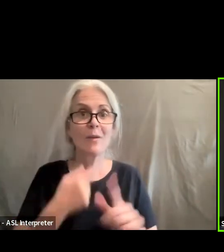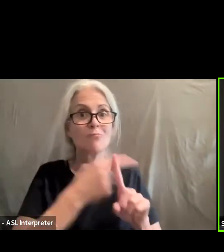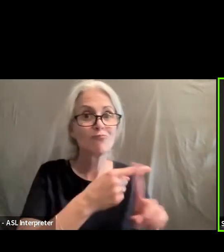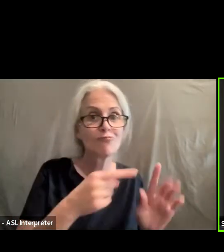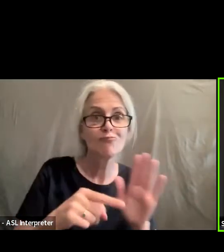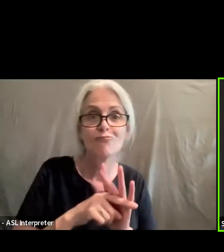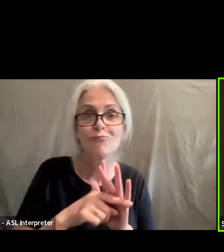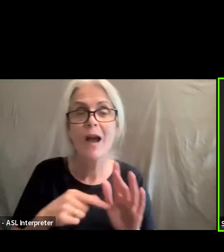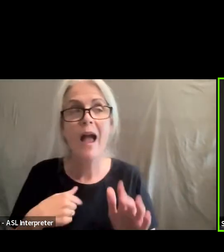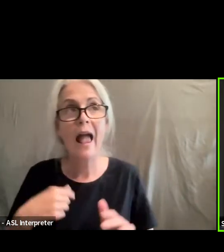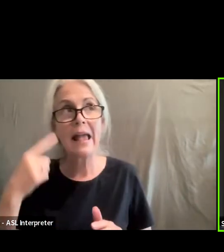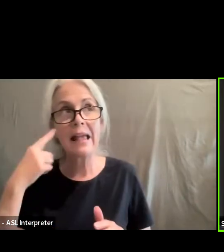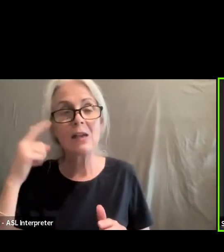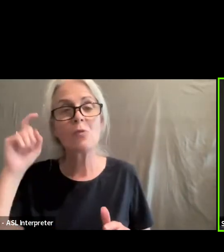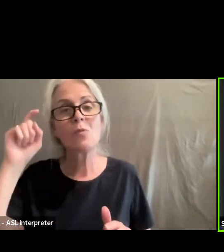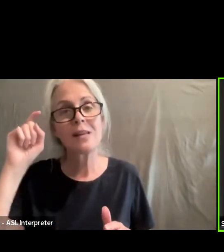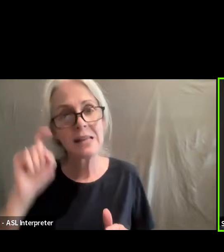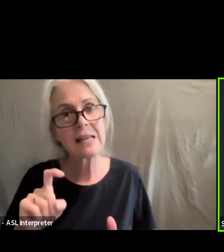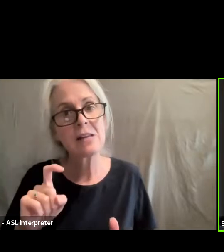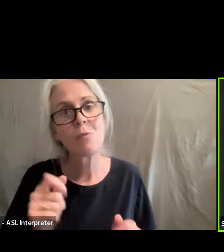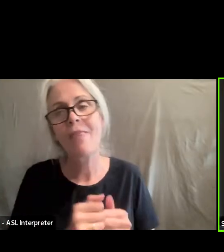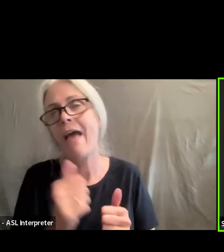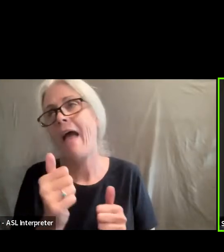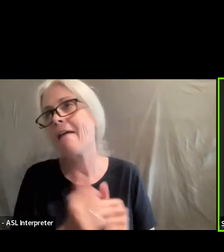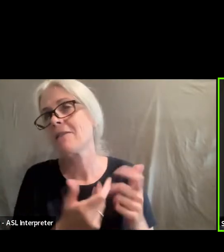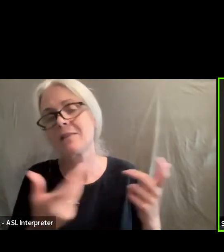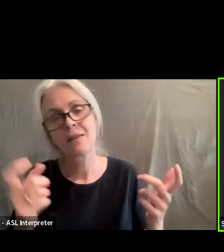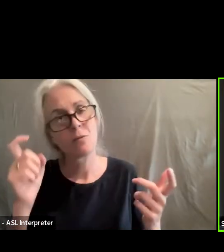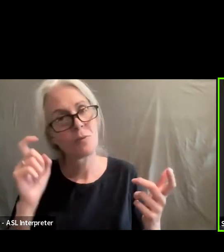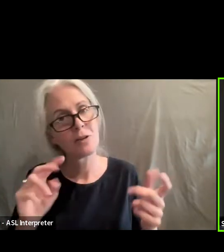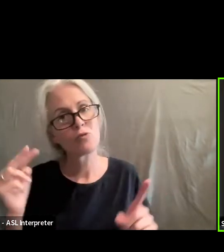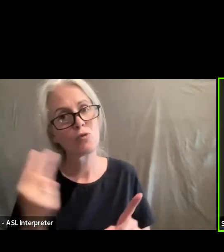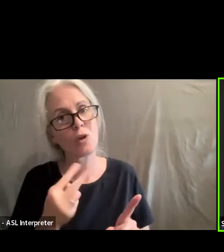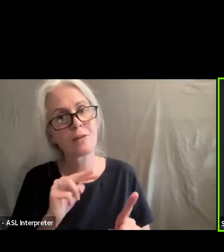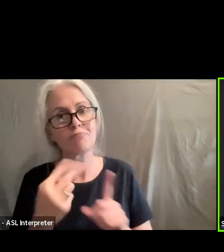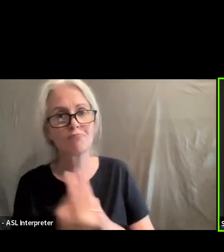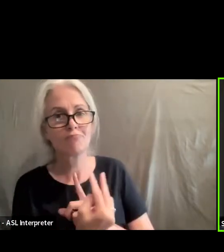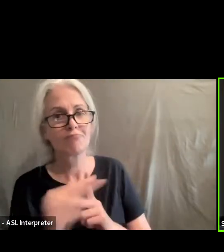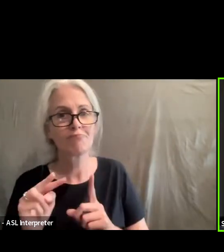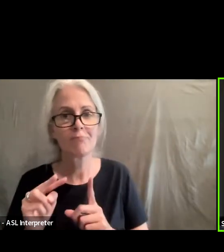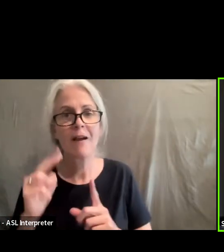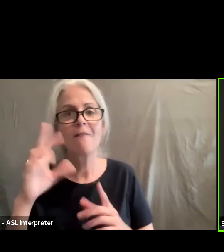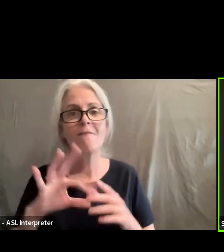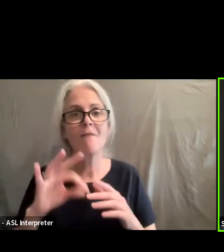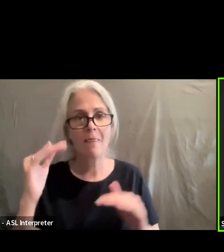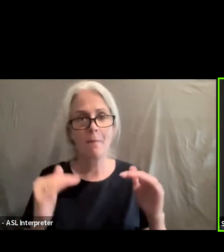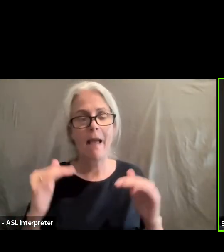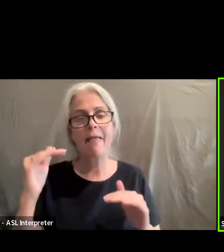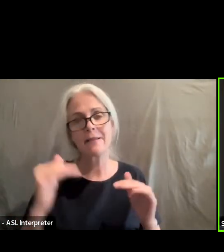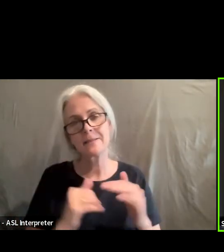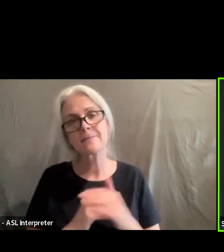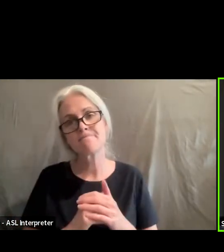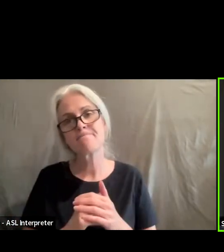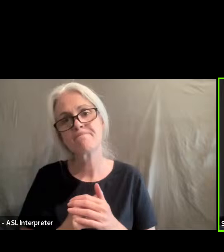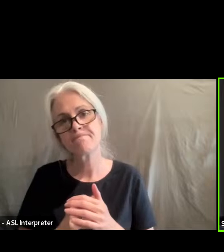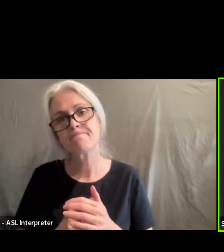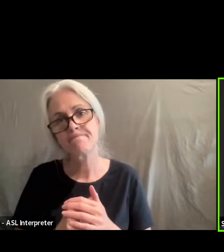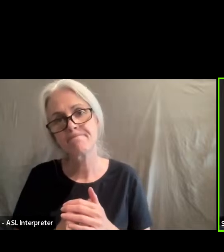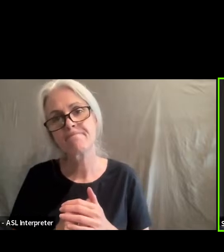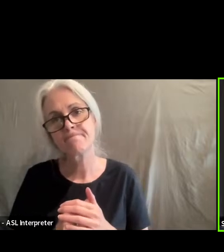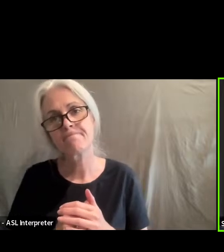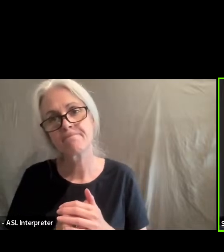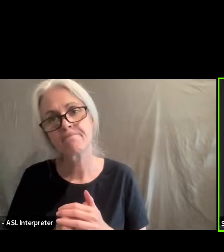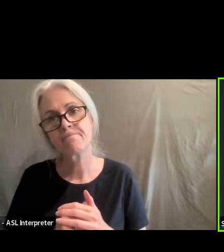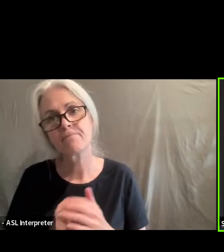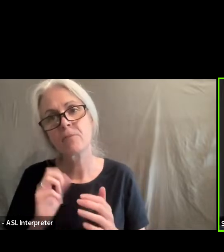think we have to, as with everything, we just have to look at both sides and kind of find the balance of things. Mhm. I think I think it is